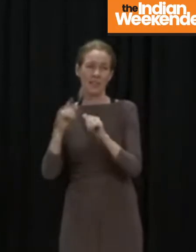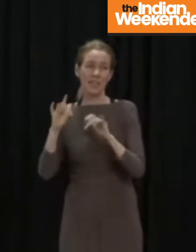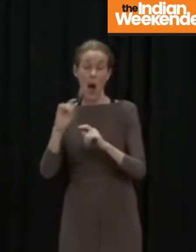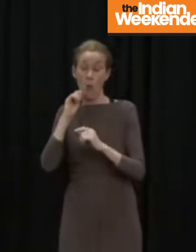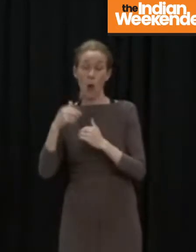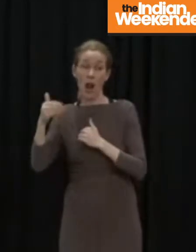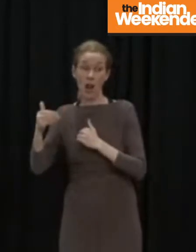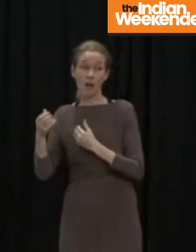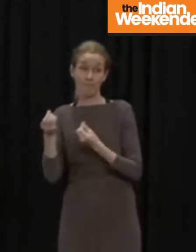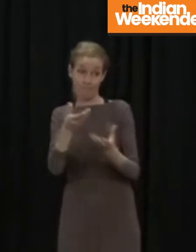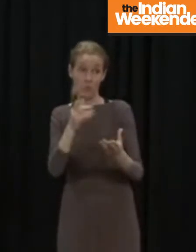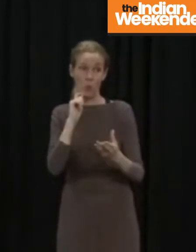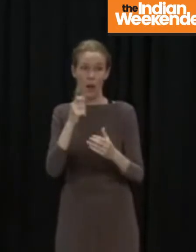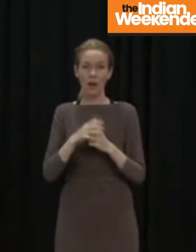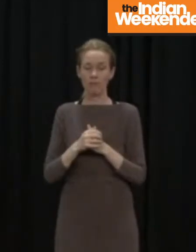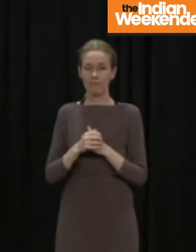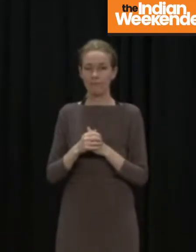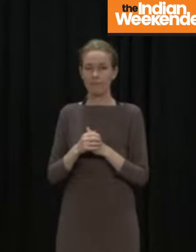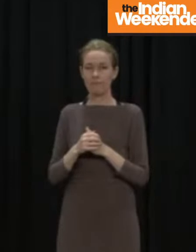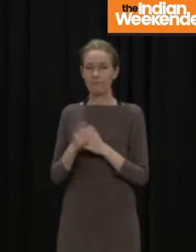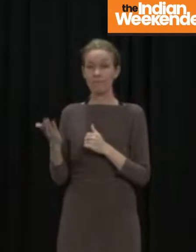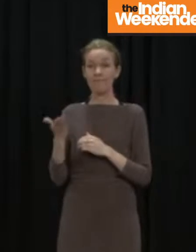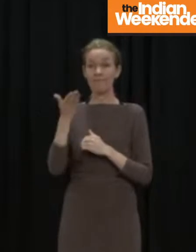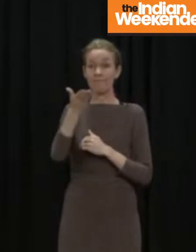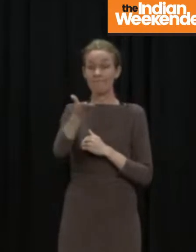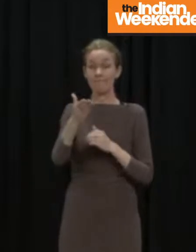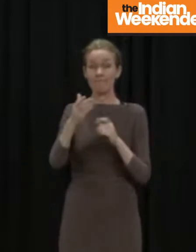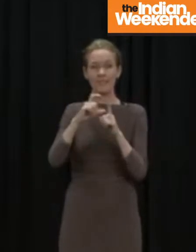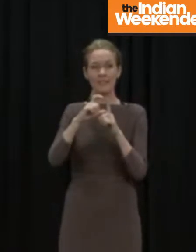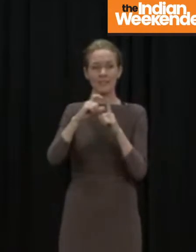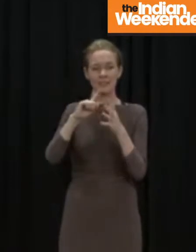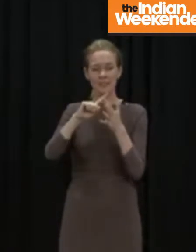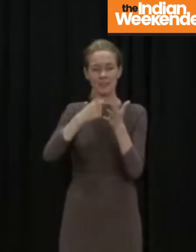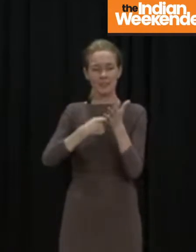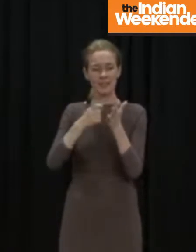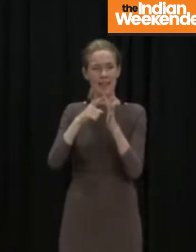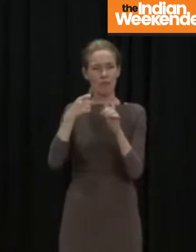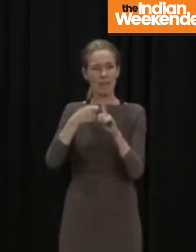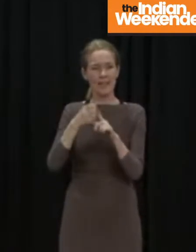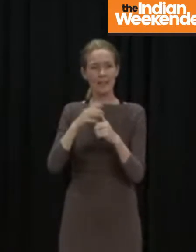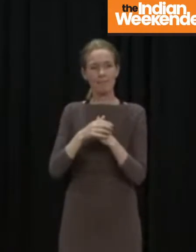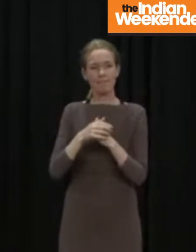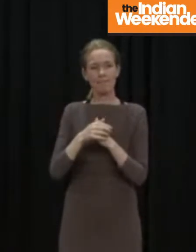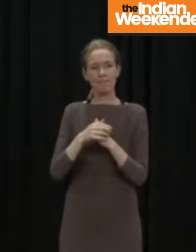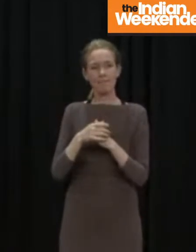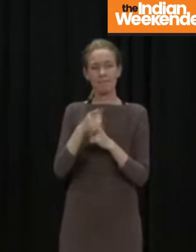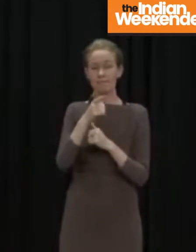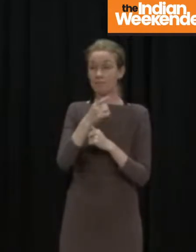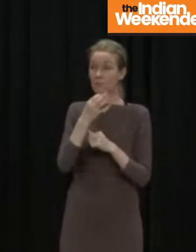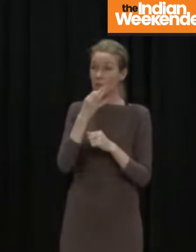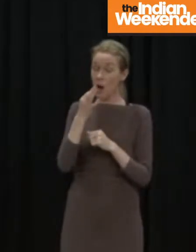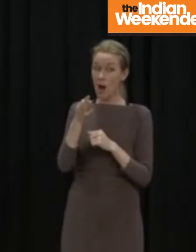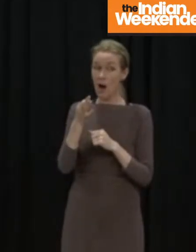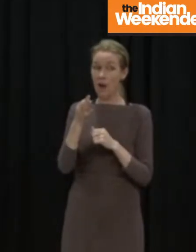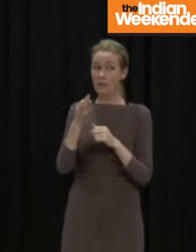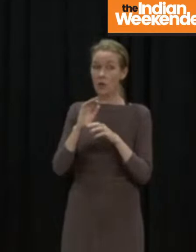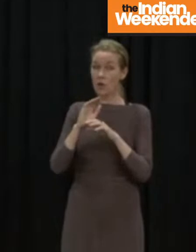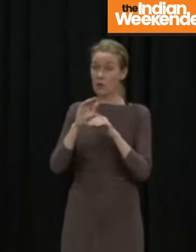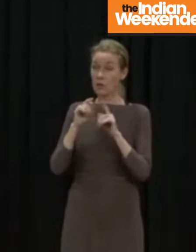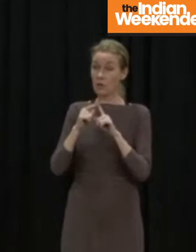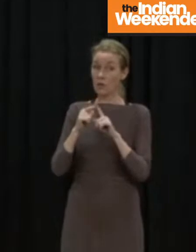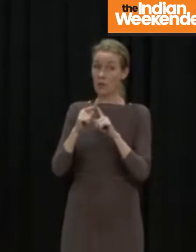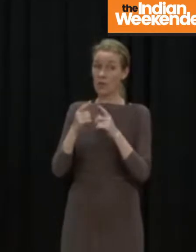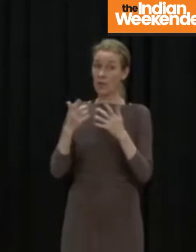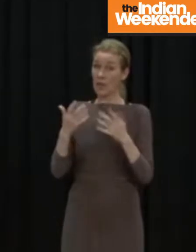Derek? Do you have any progress or anything more to say about, because government was considering mandatory vaccination for the travellers going over